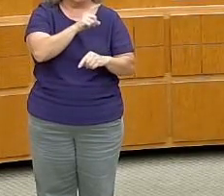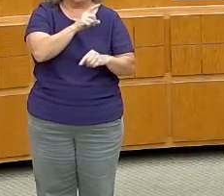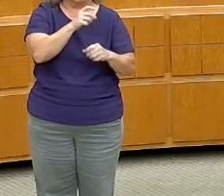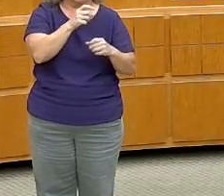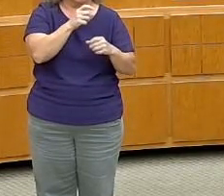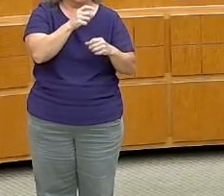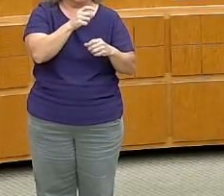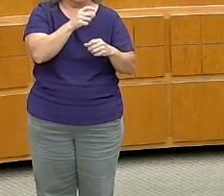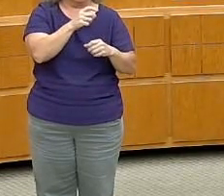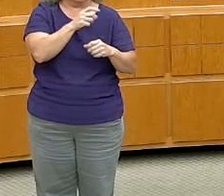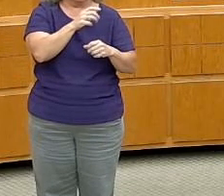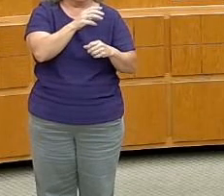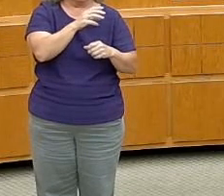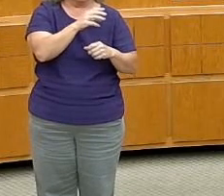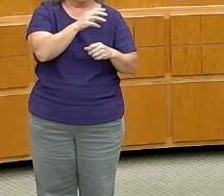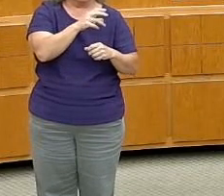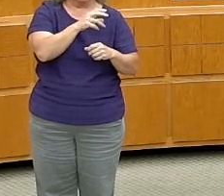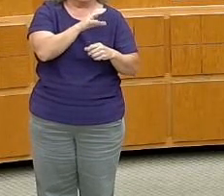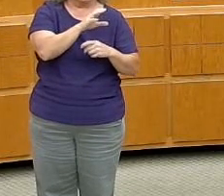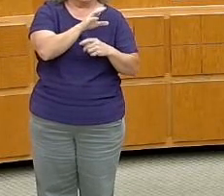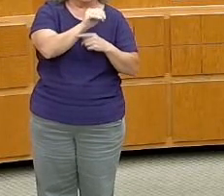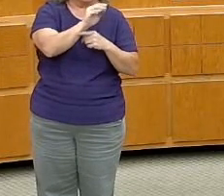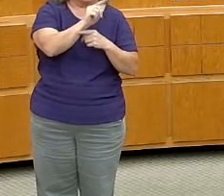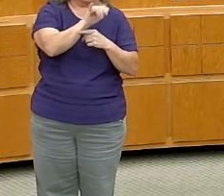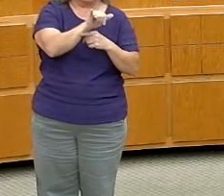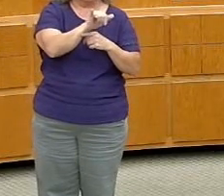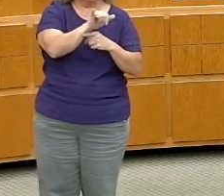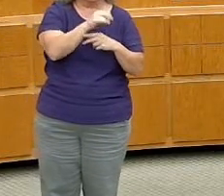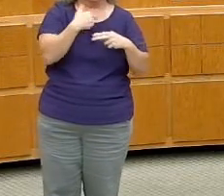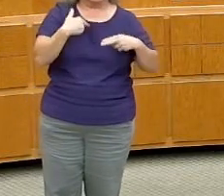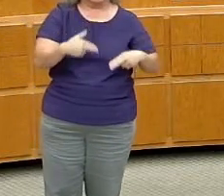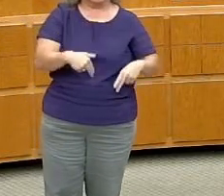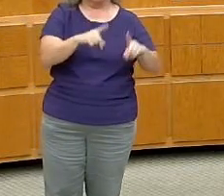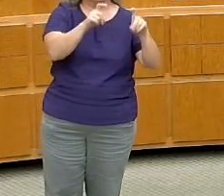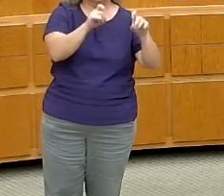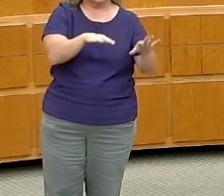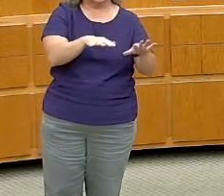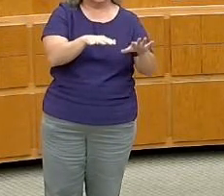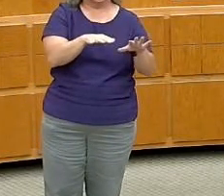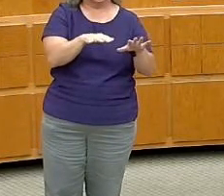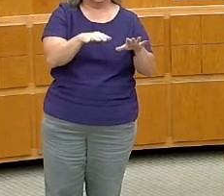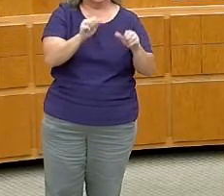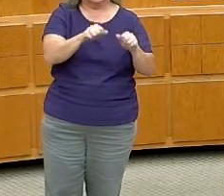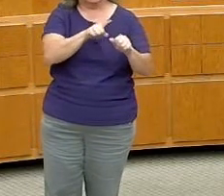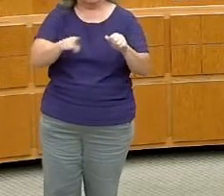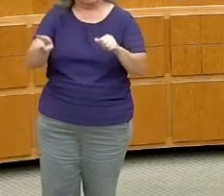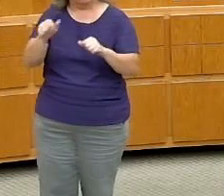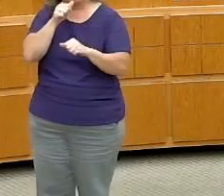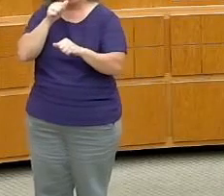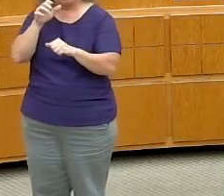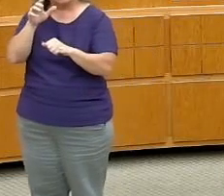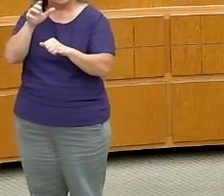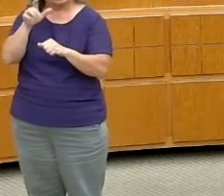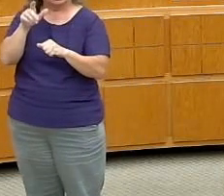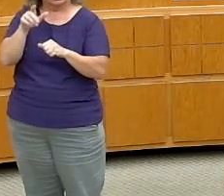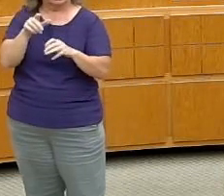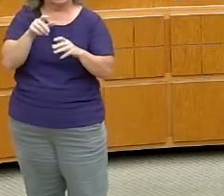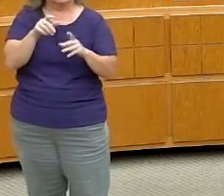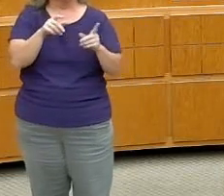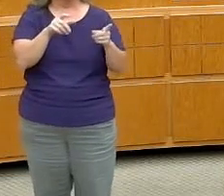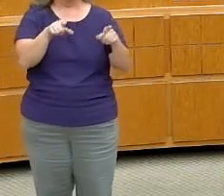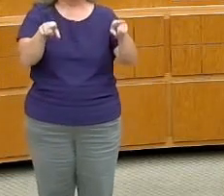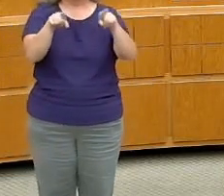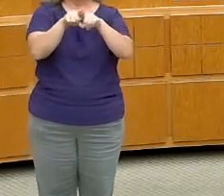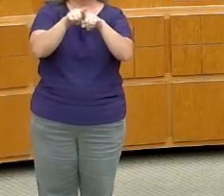through private care, it seems to be? Well, it's the same guidelines. That's the whole thing, is that sometimes we start off with